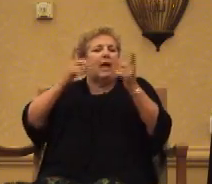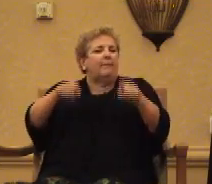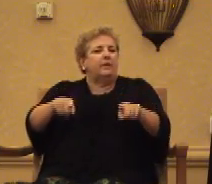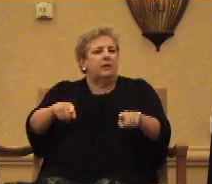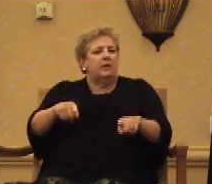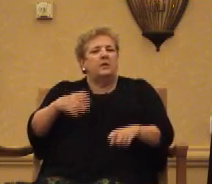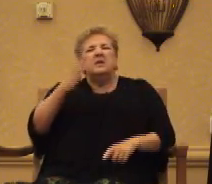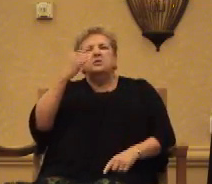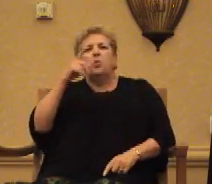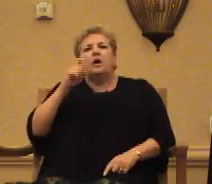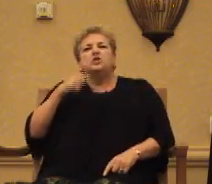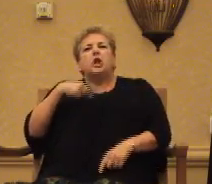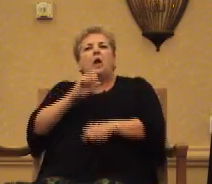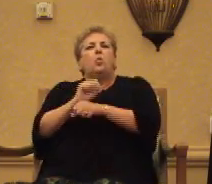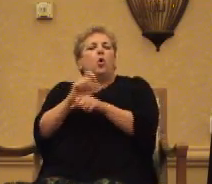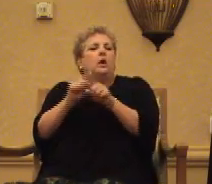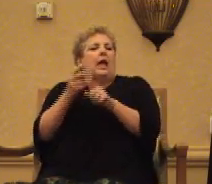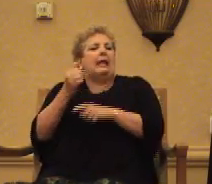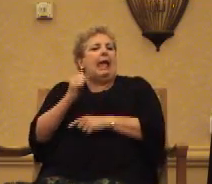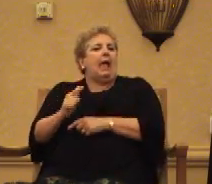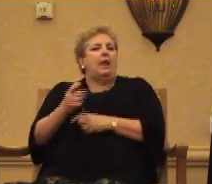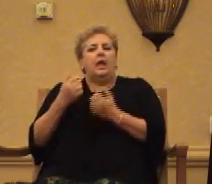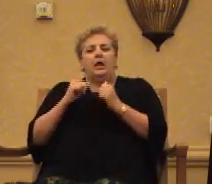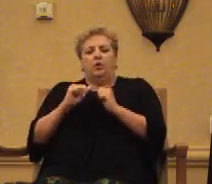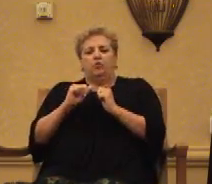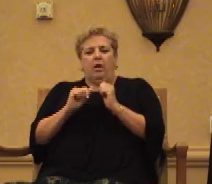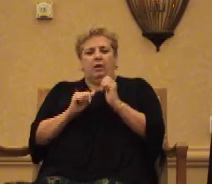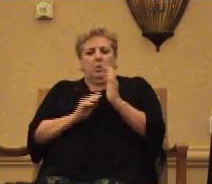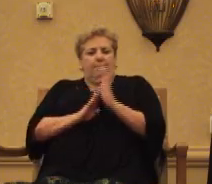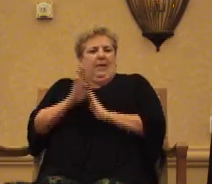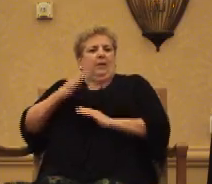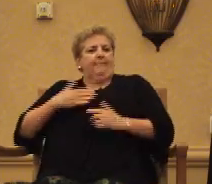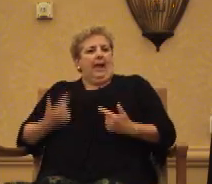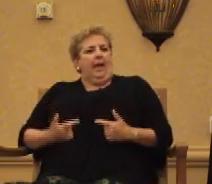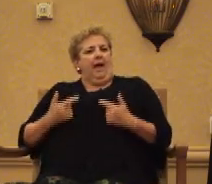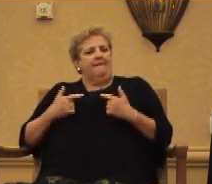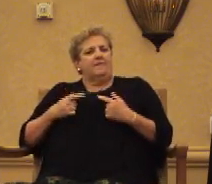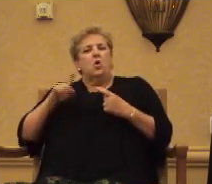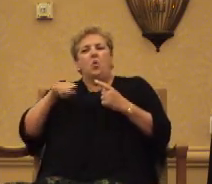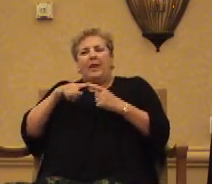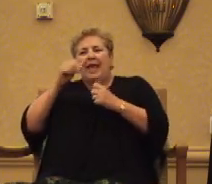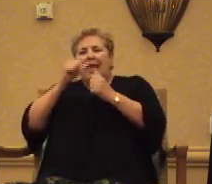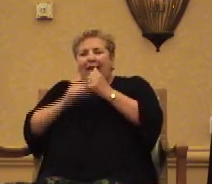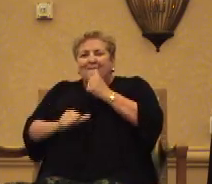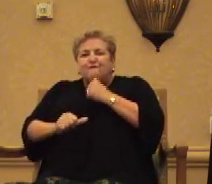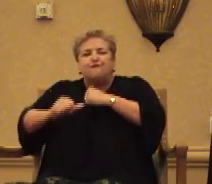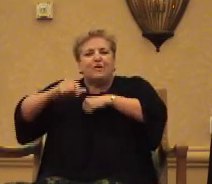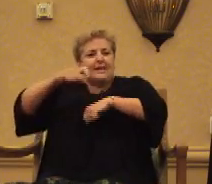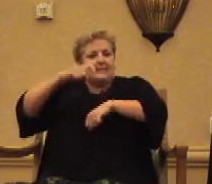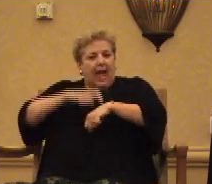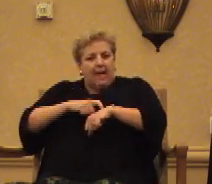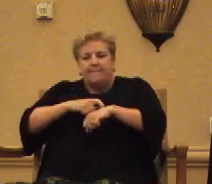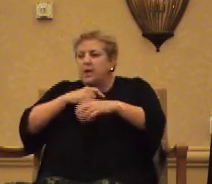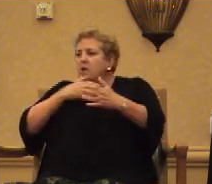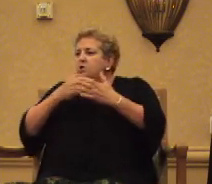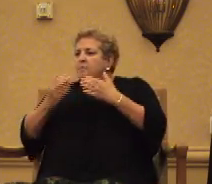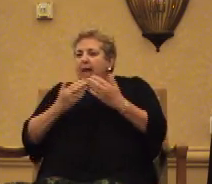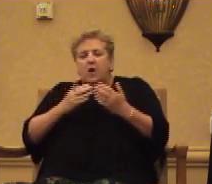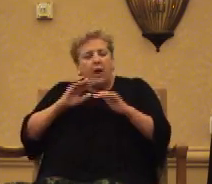I work like hell to try to build this up when every single time, no matter how much I tell myself I'm